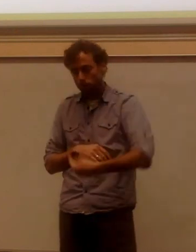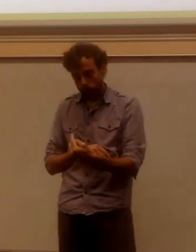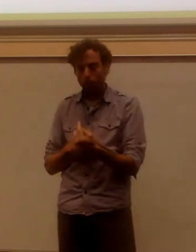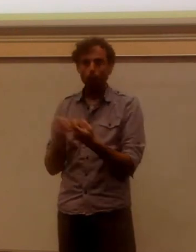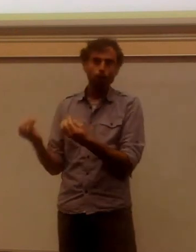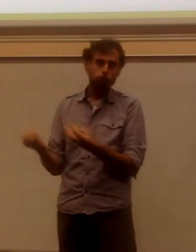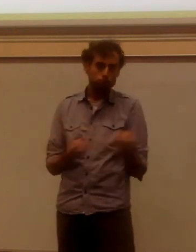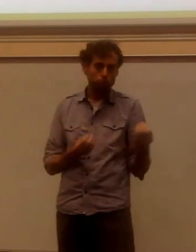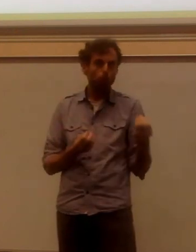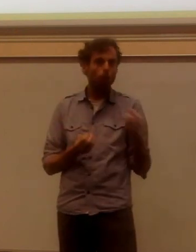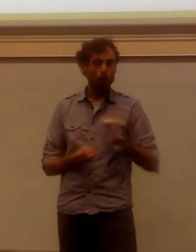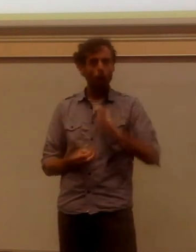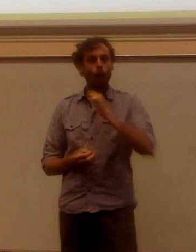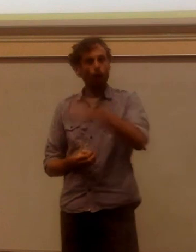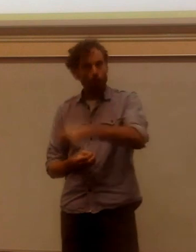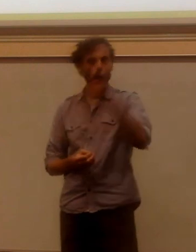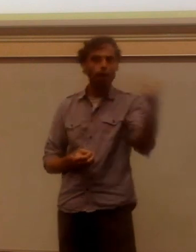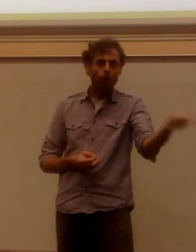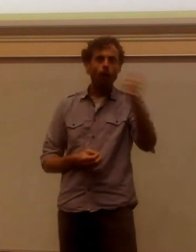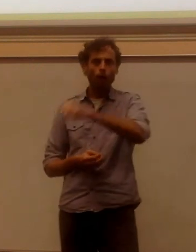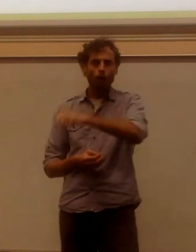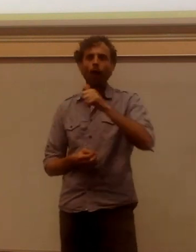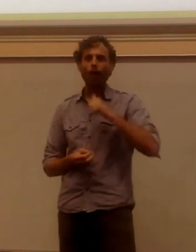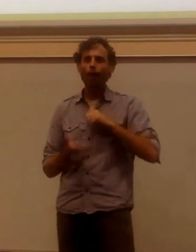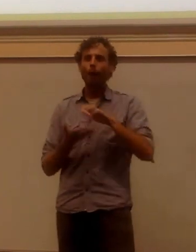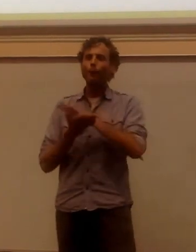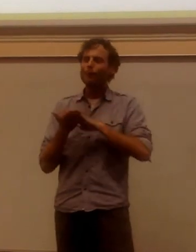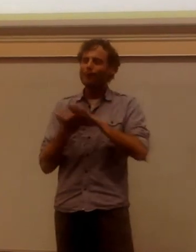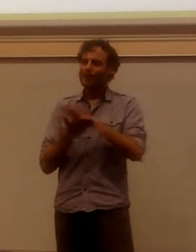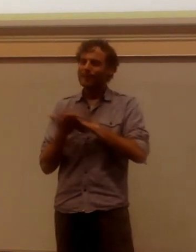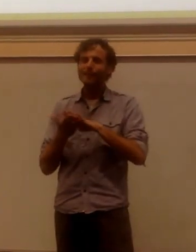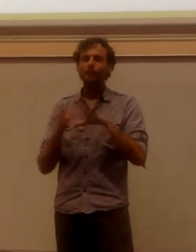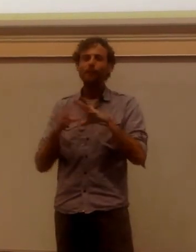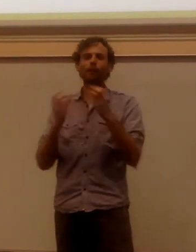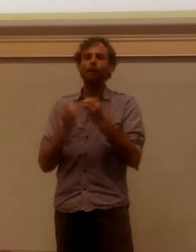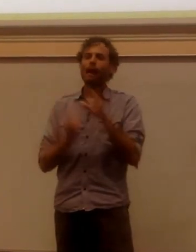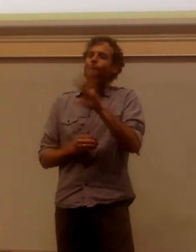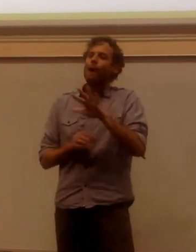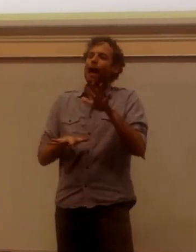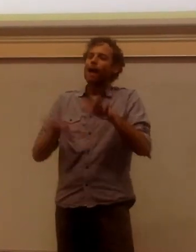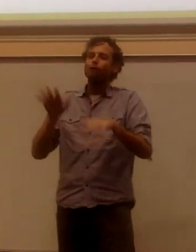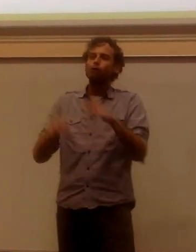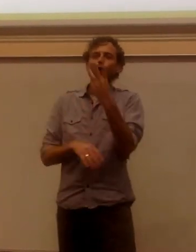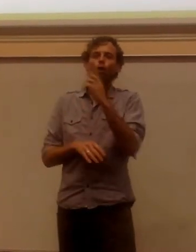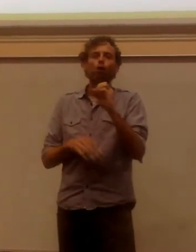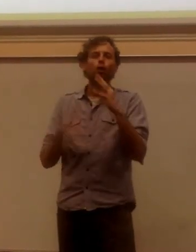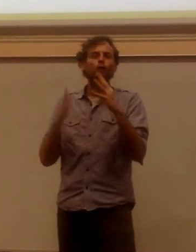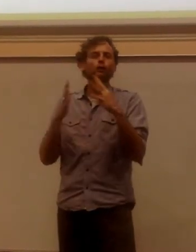time delays involved in writing their text and waiting for the response through a relay